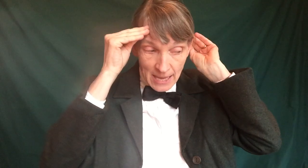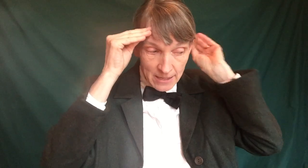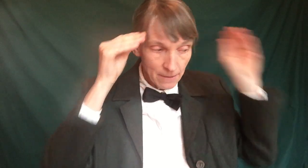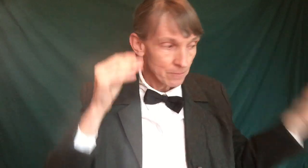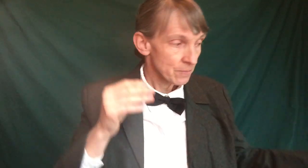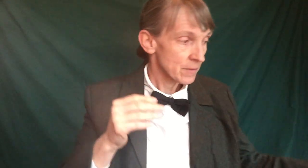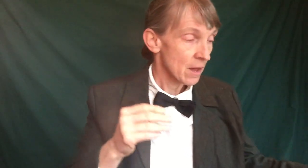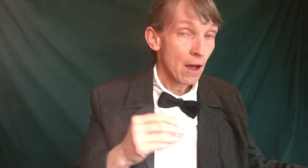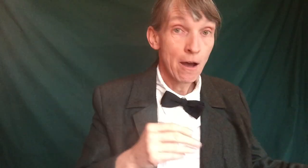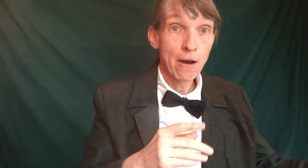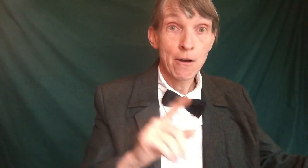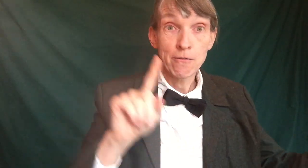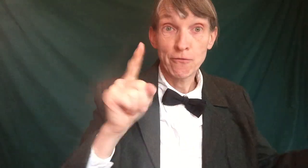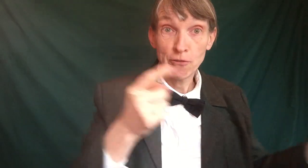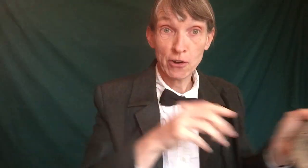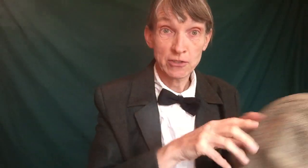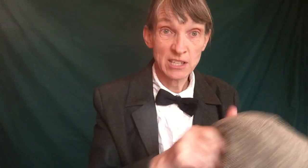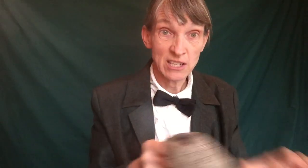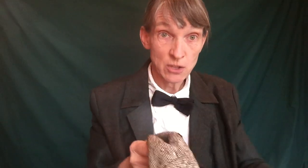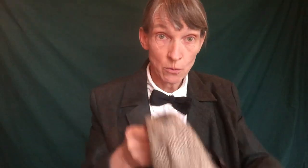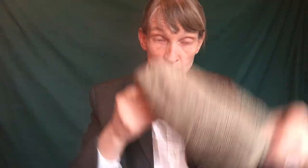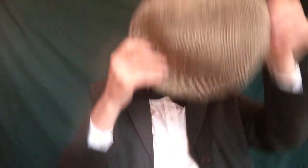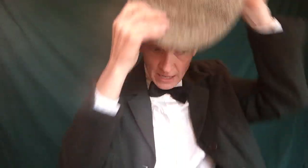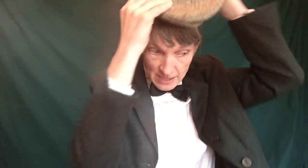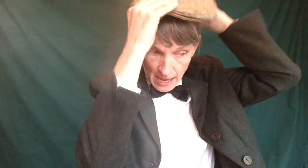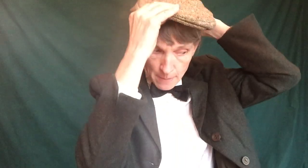head. First his own checked cap,